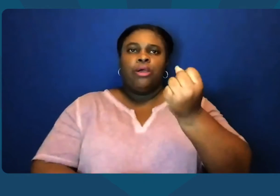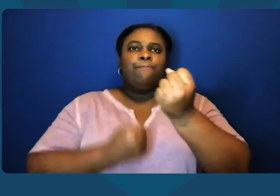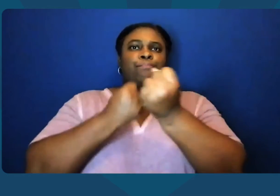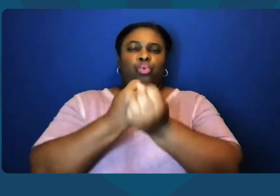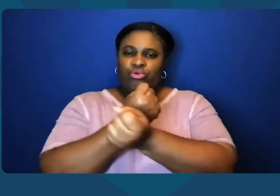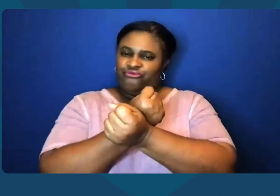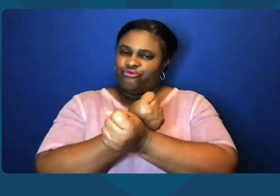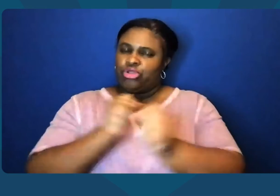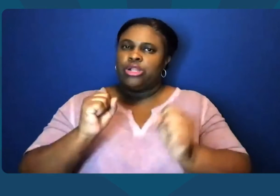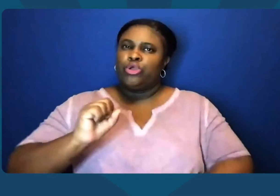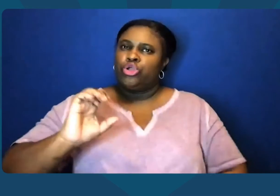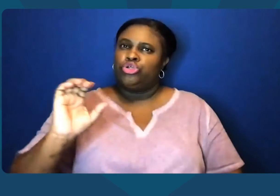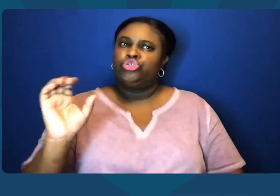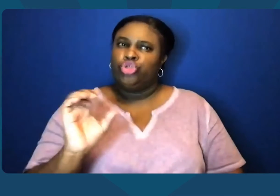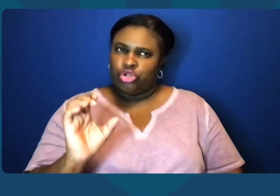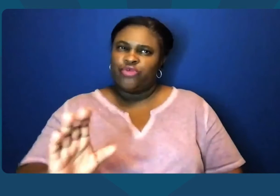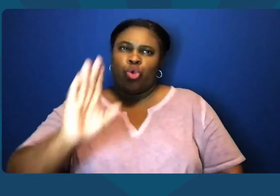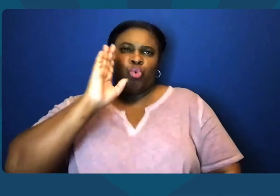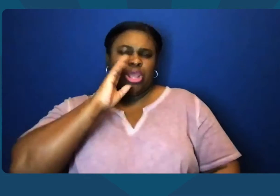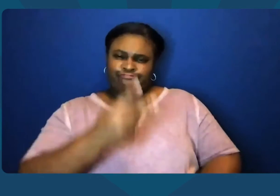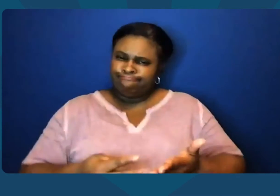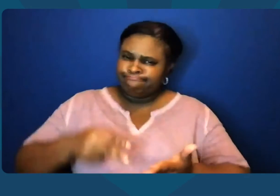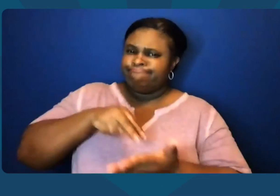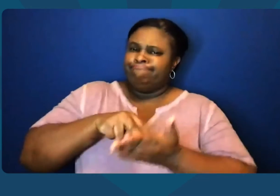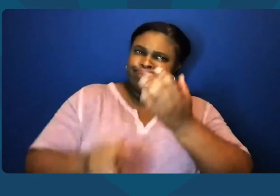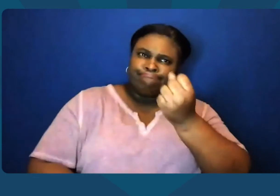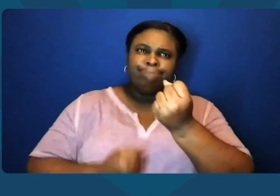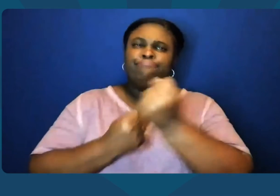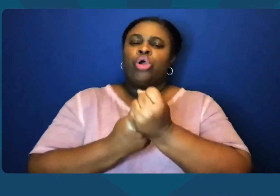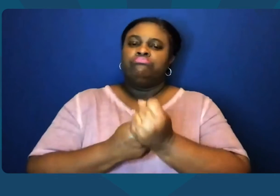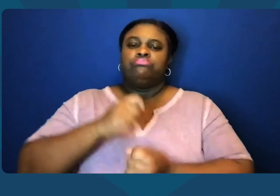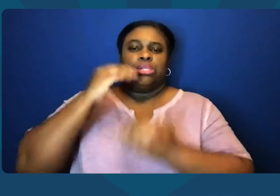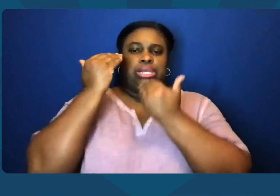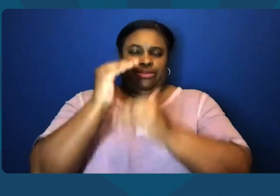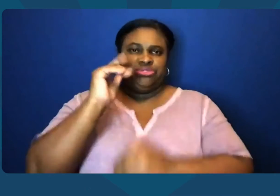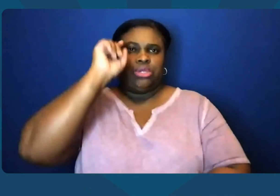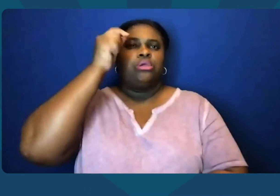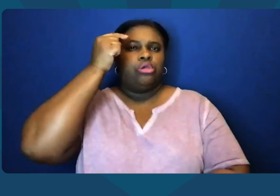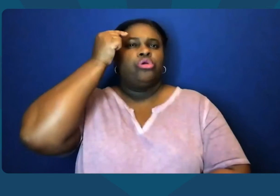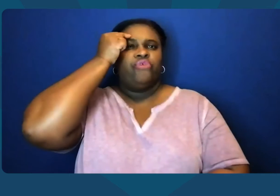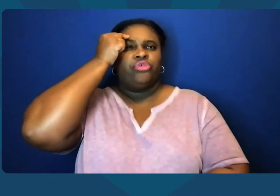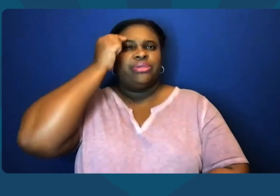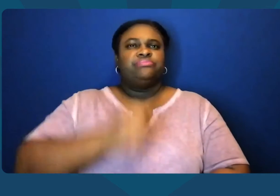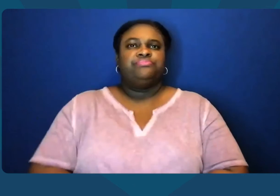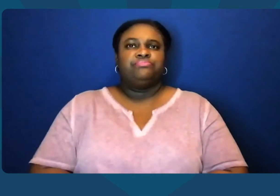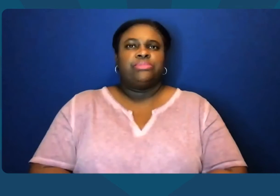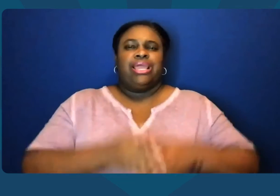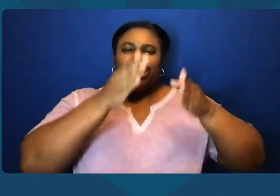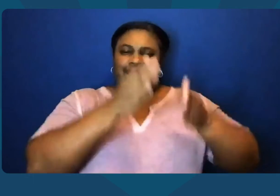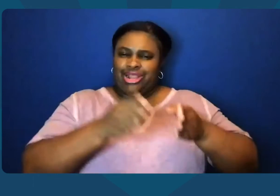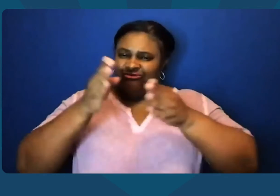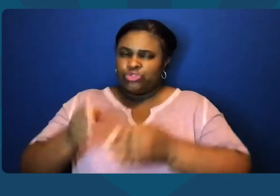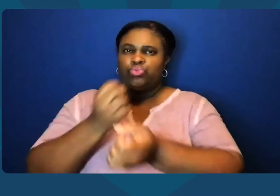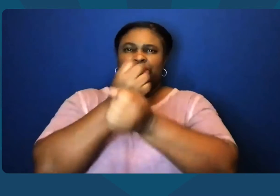I'm a pro-life, pro-freedom conservative that will stand up for limited government,